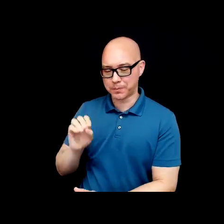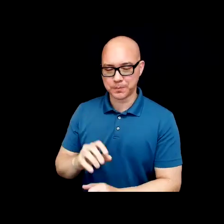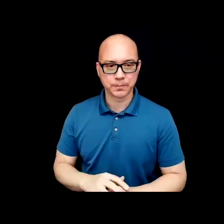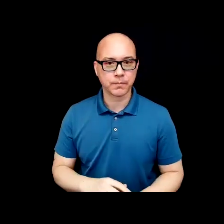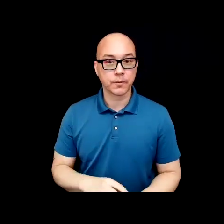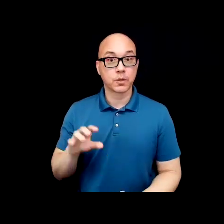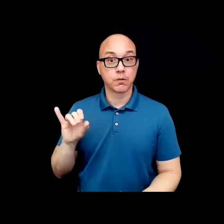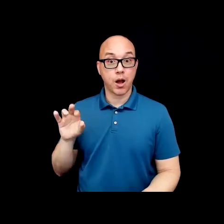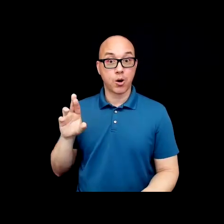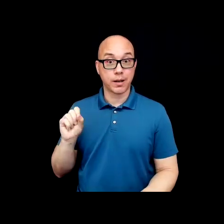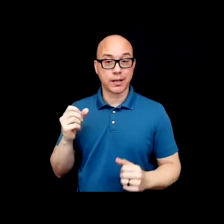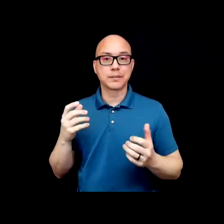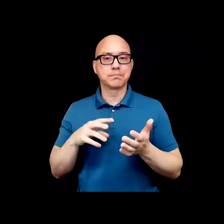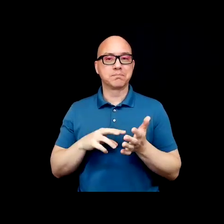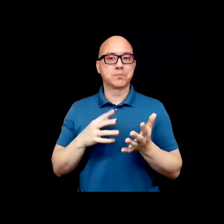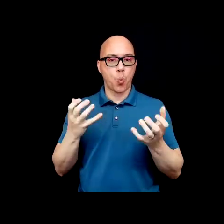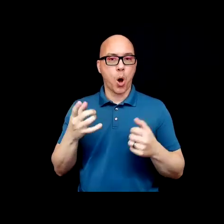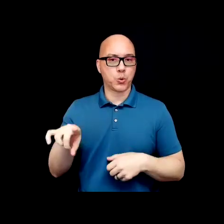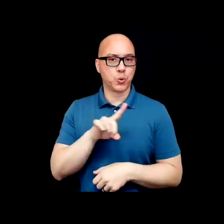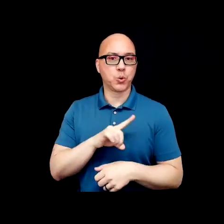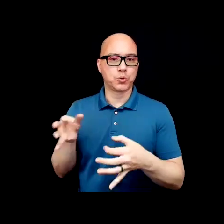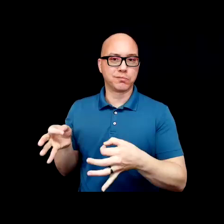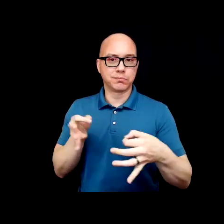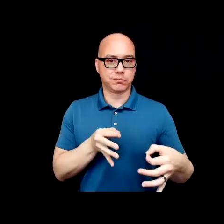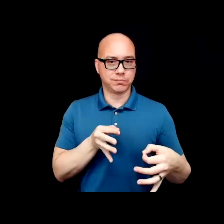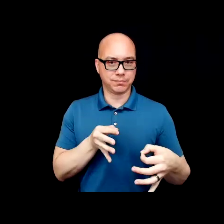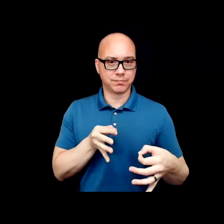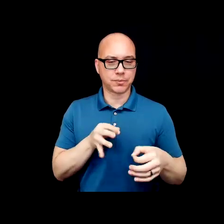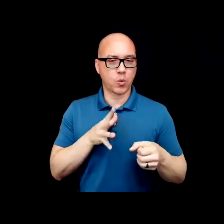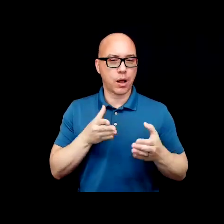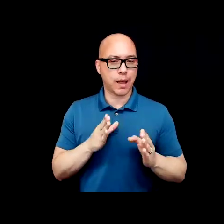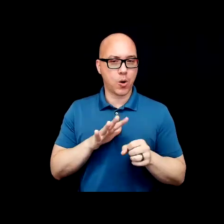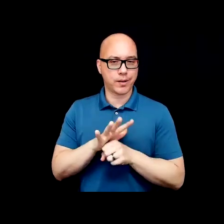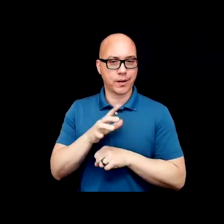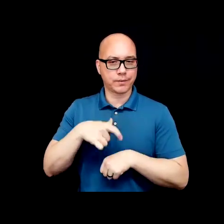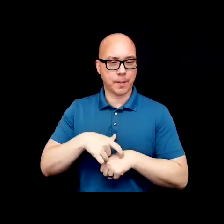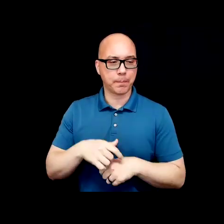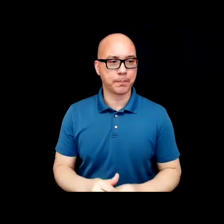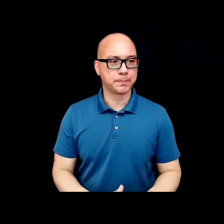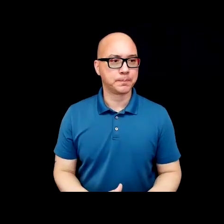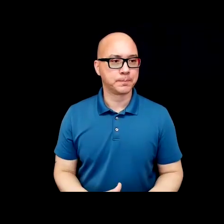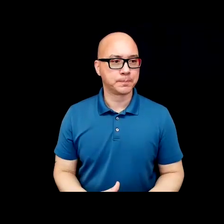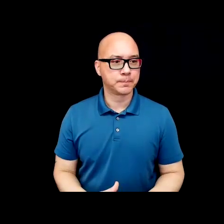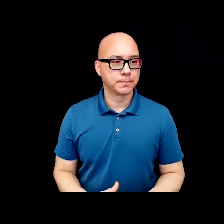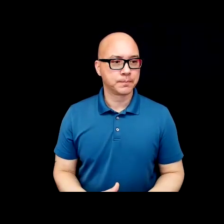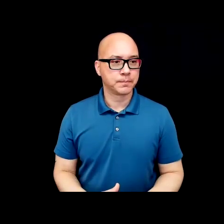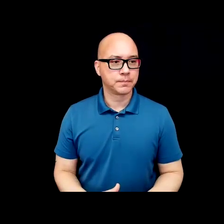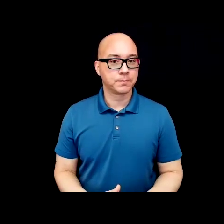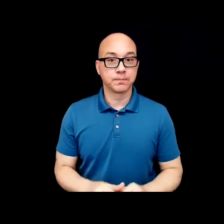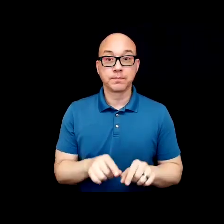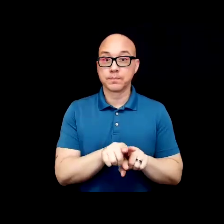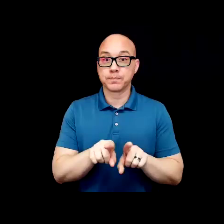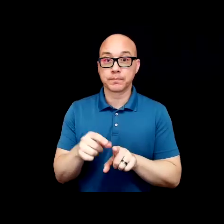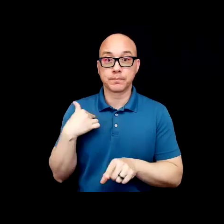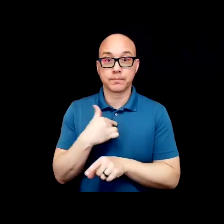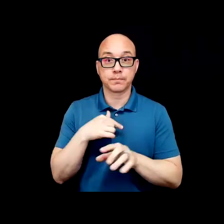IRS wants for you to do that in enough time, so 30 days before. Also, we talked about those entity structures